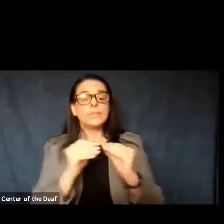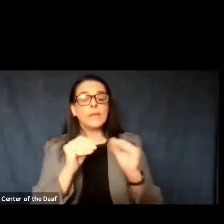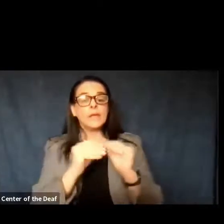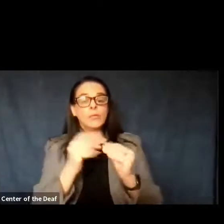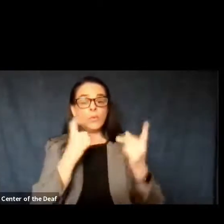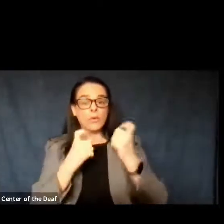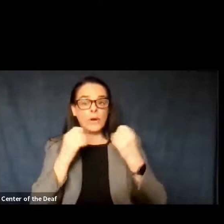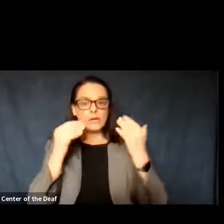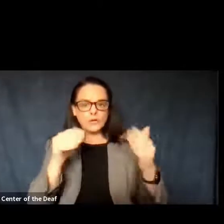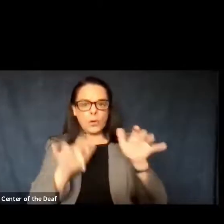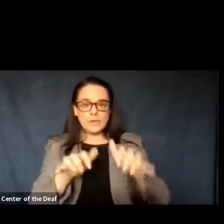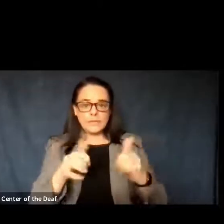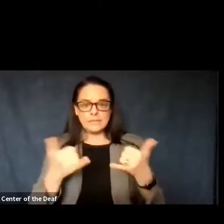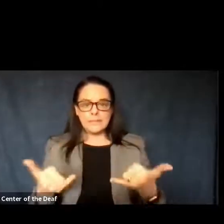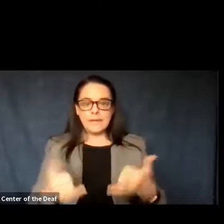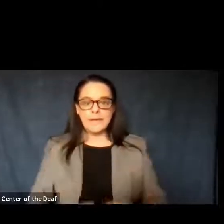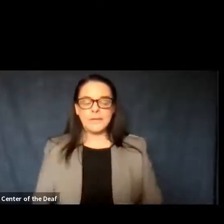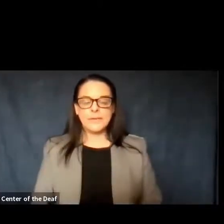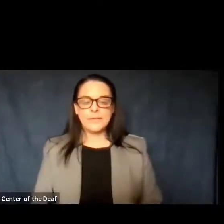ahead and submit them now.